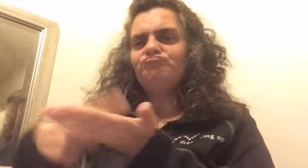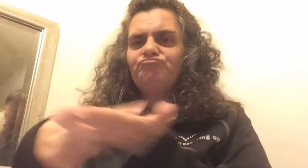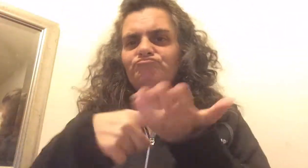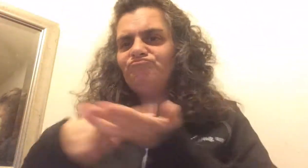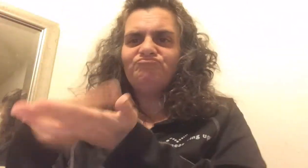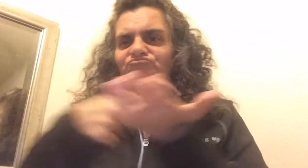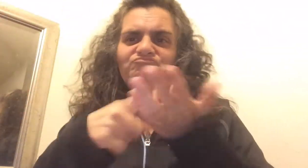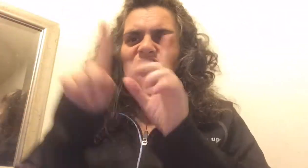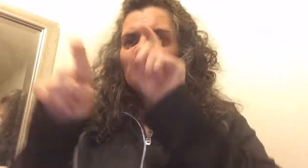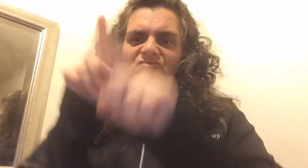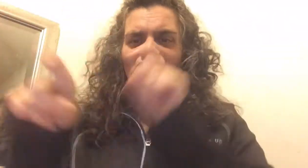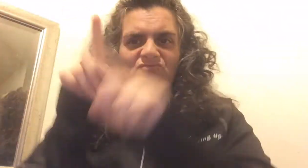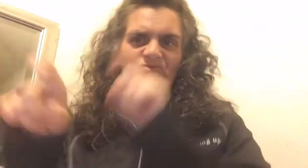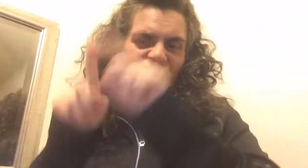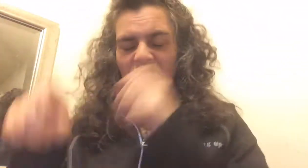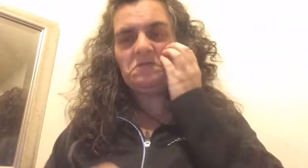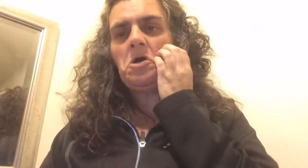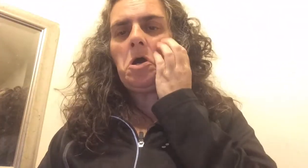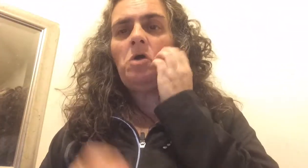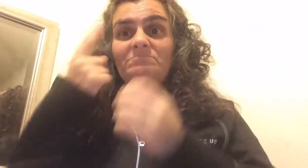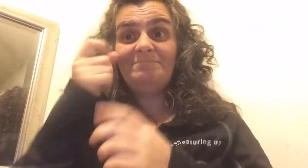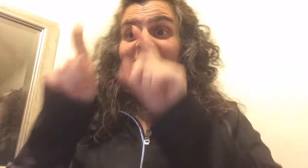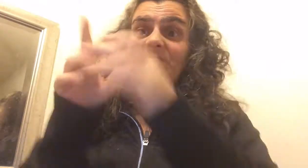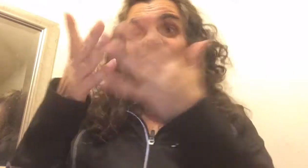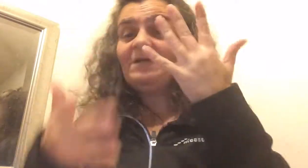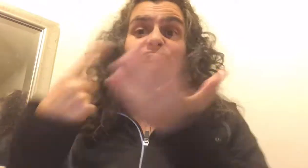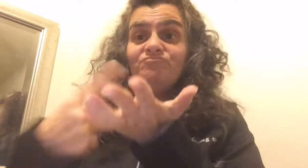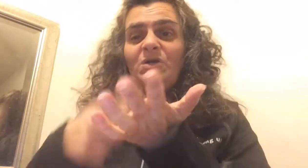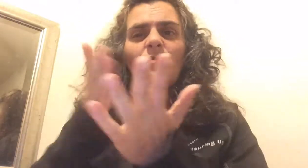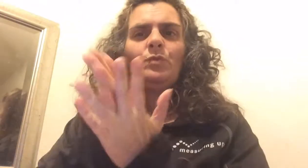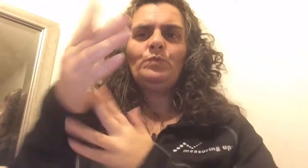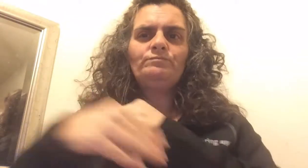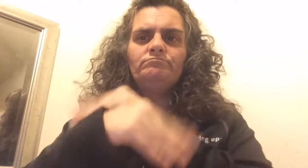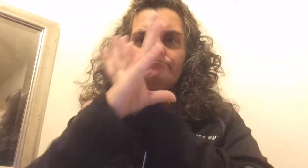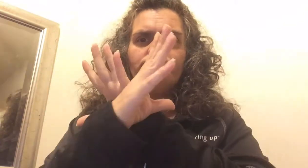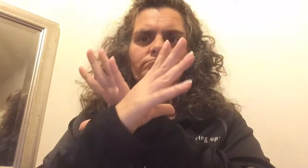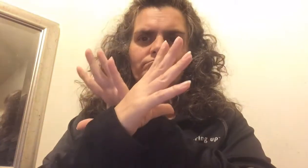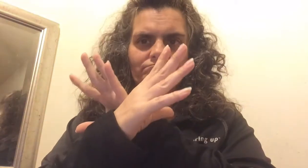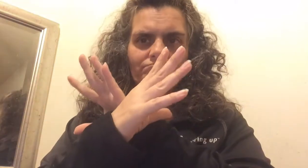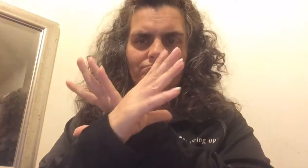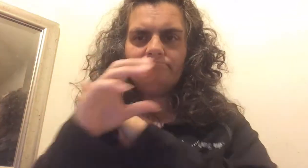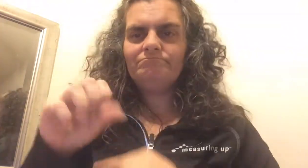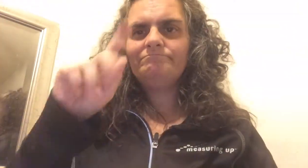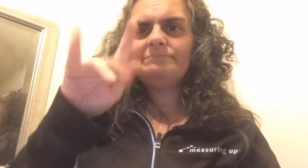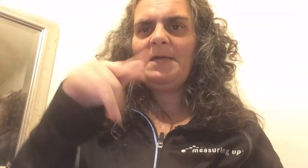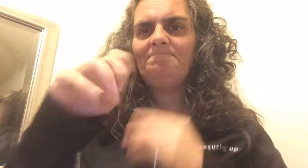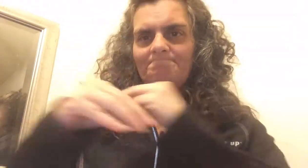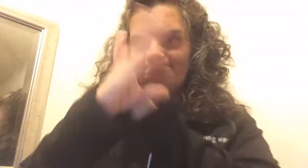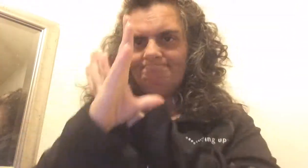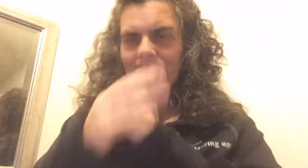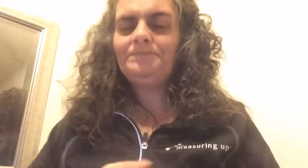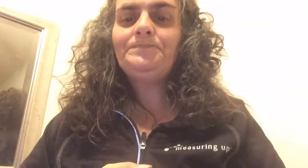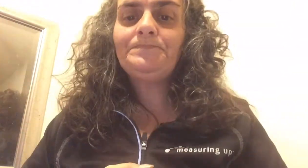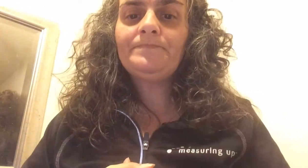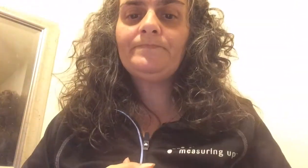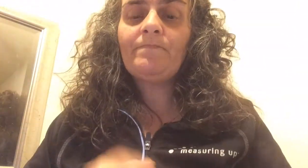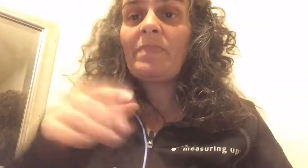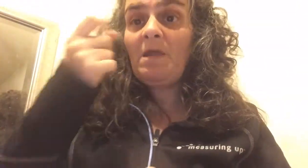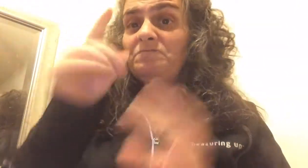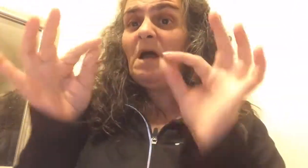tell it. Yeah. Look lining that dirty before he gets dirty. You know what I'm saying? You wrap it around you, like that. I was like, I put a tie on, you know what I'm saying? You just get a shirt, they don't fuck with. Like a white suit or something, that's